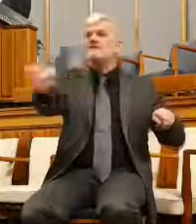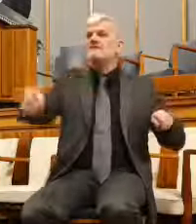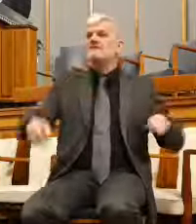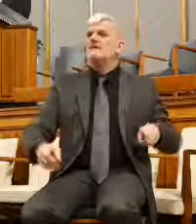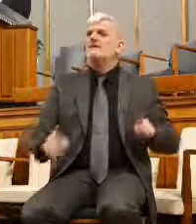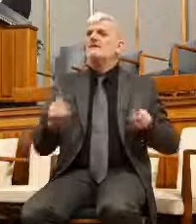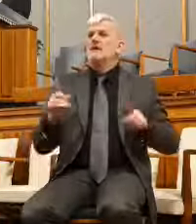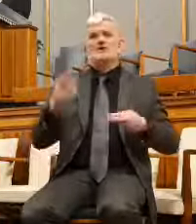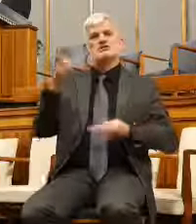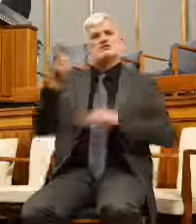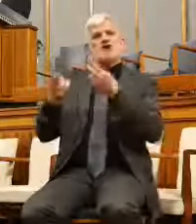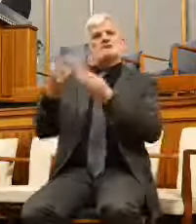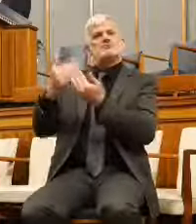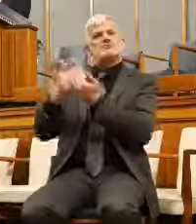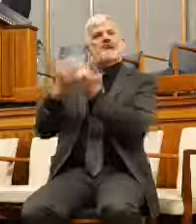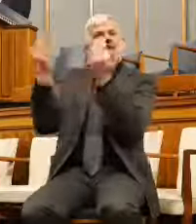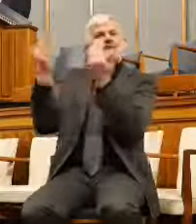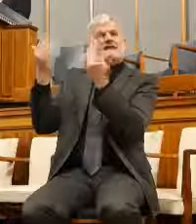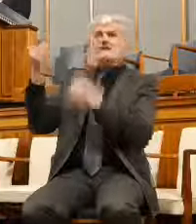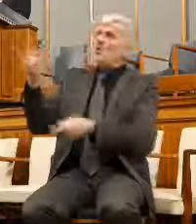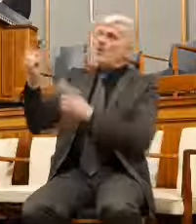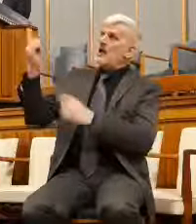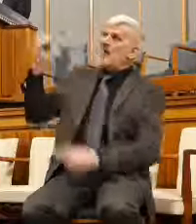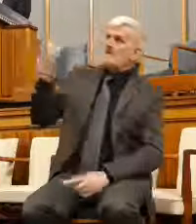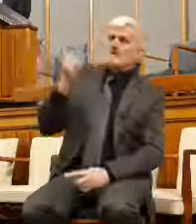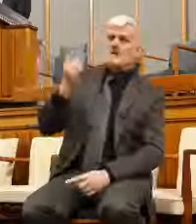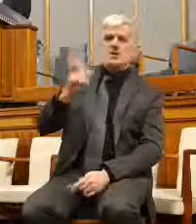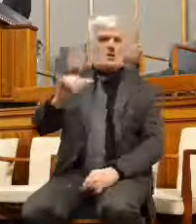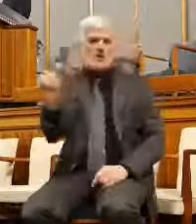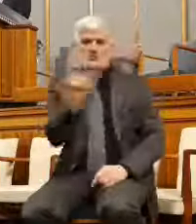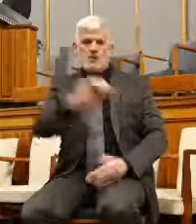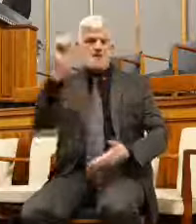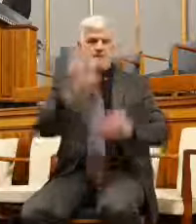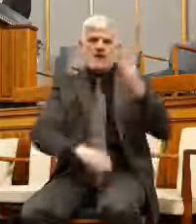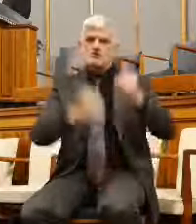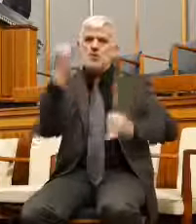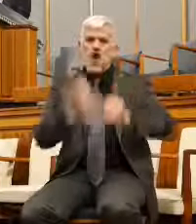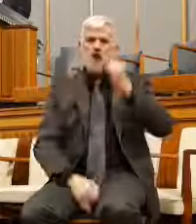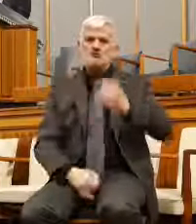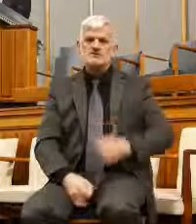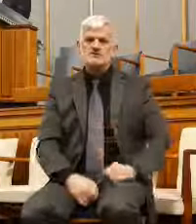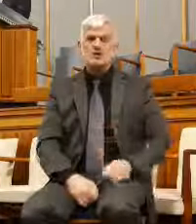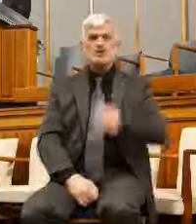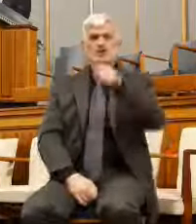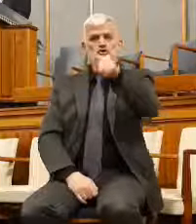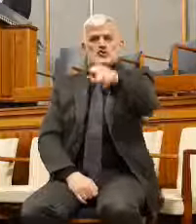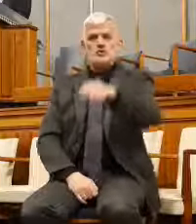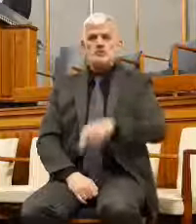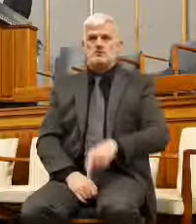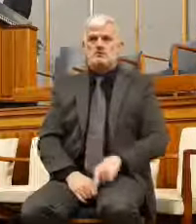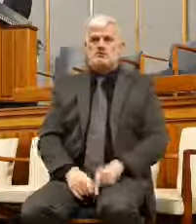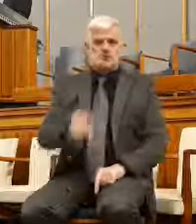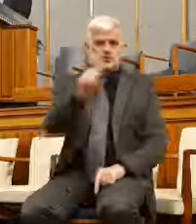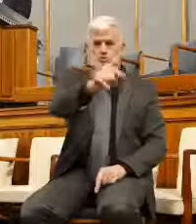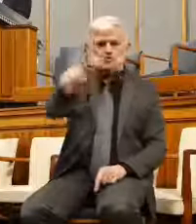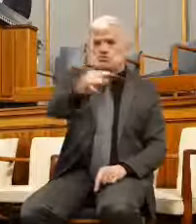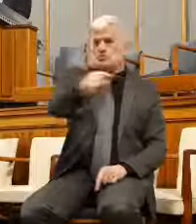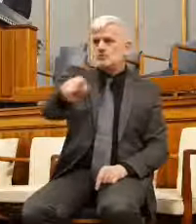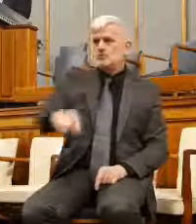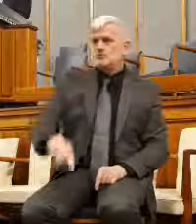be more tolerable for Tyre and Sidon at the day of judgment than for you. And